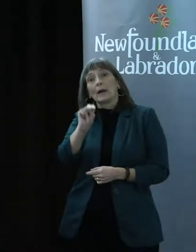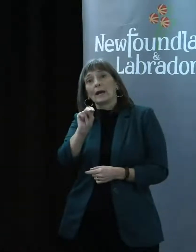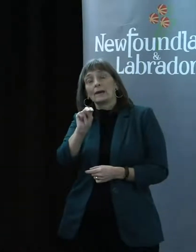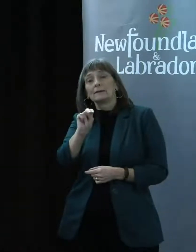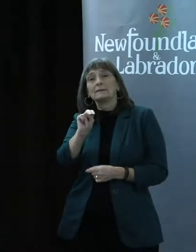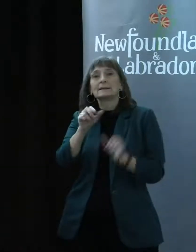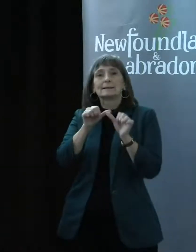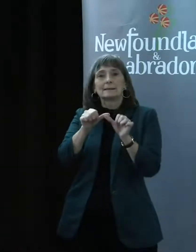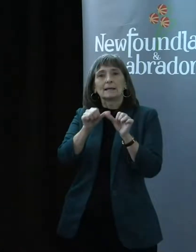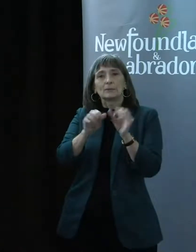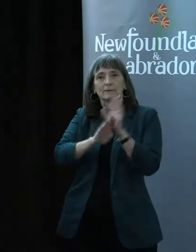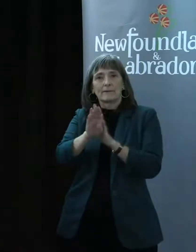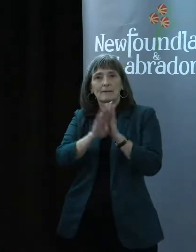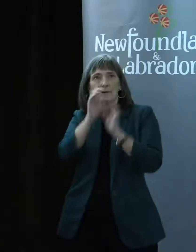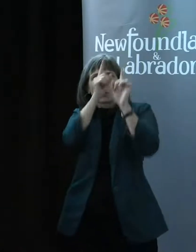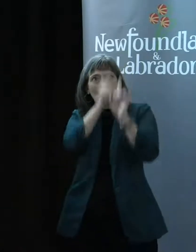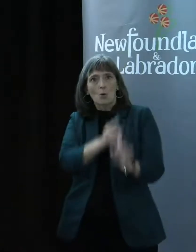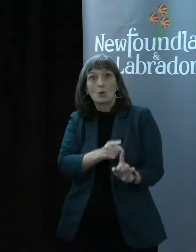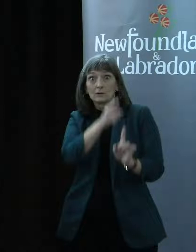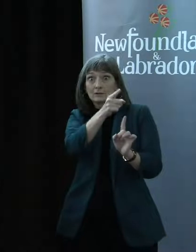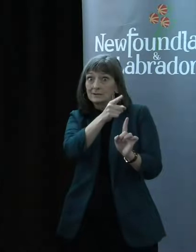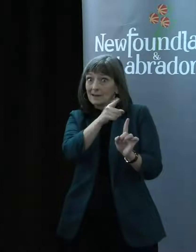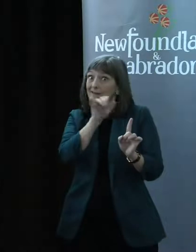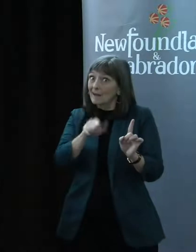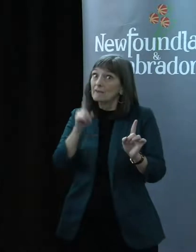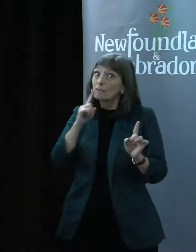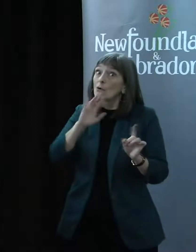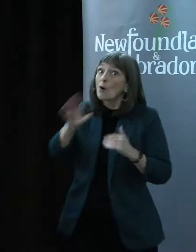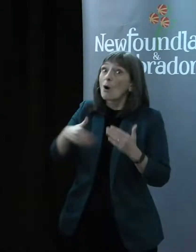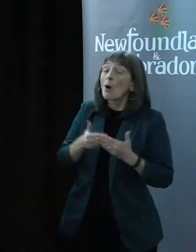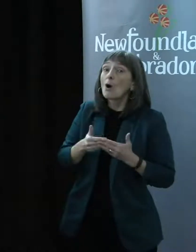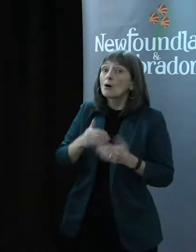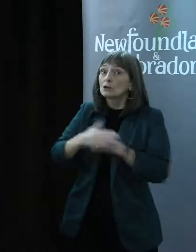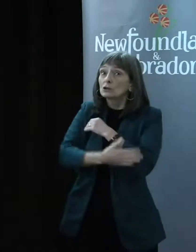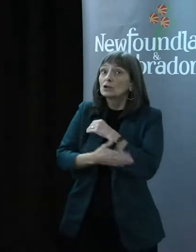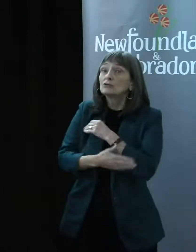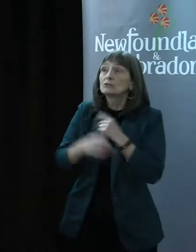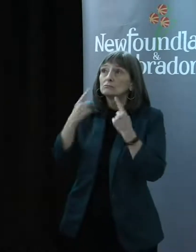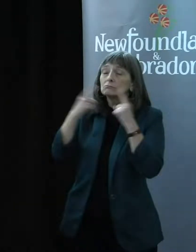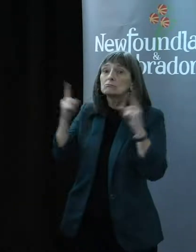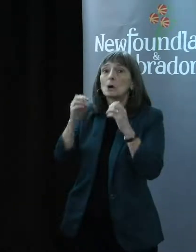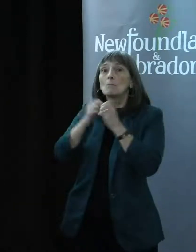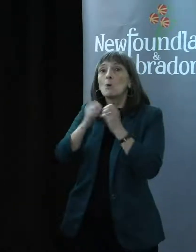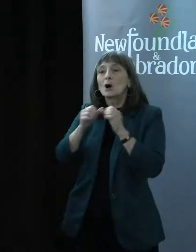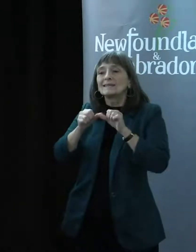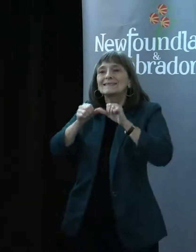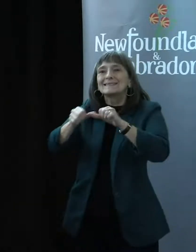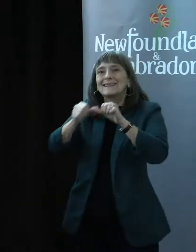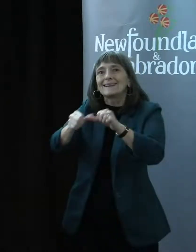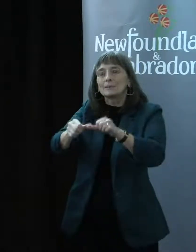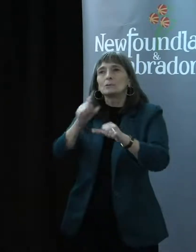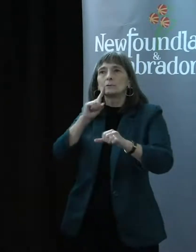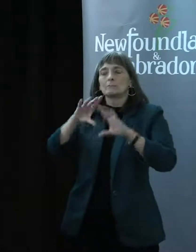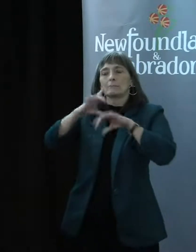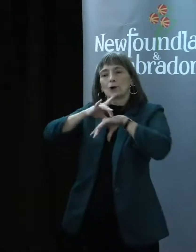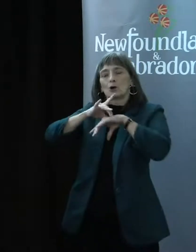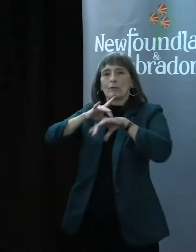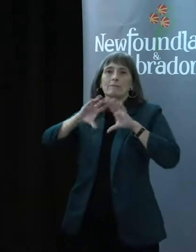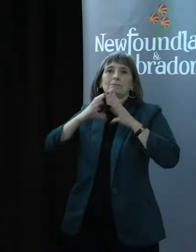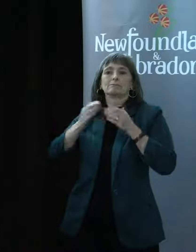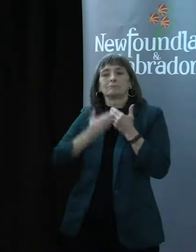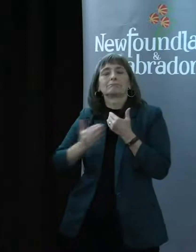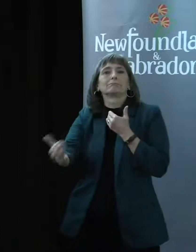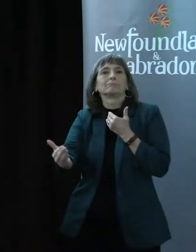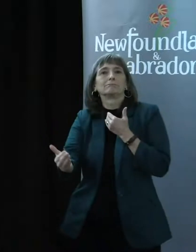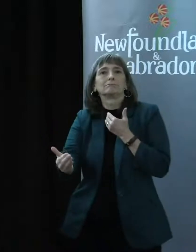Development Goals, which were developed as a call to action for all nations to achieve a more sustainable future for our planet.